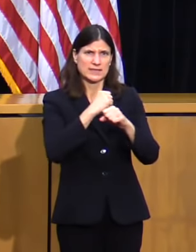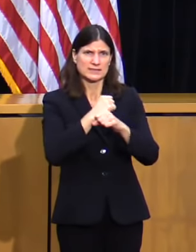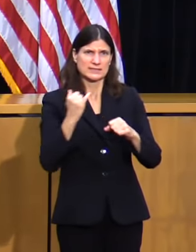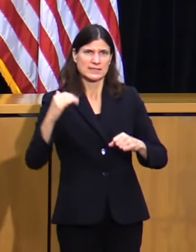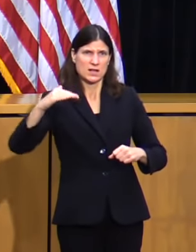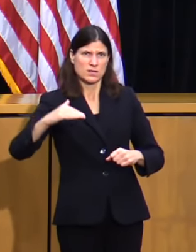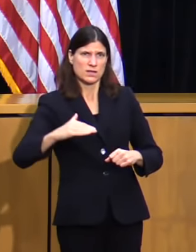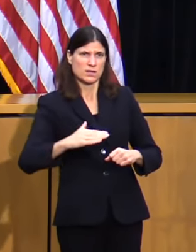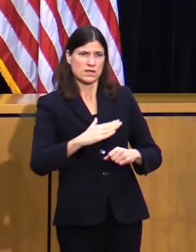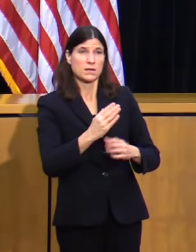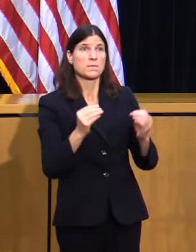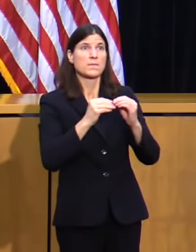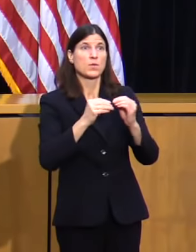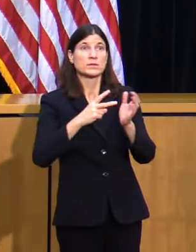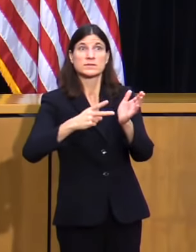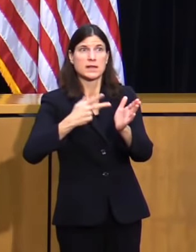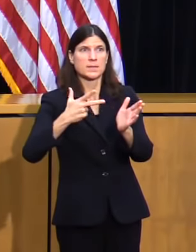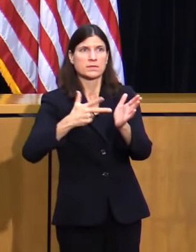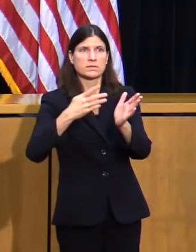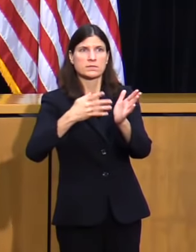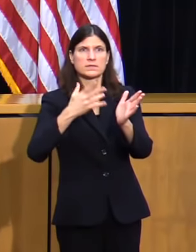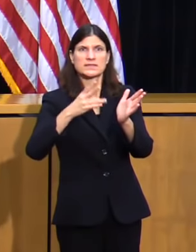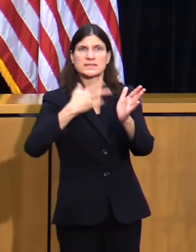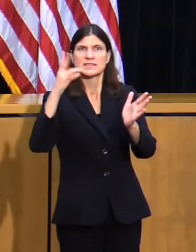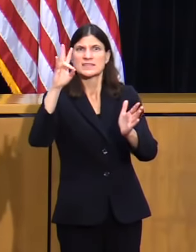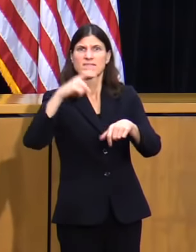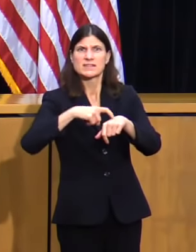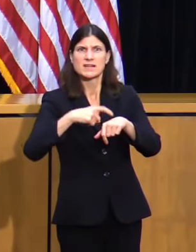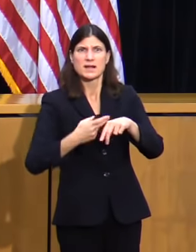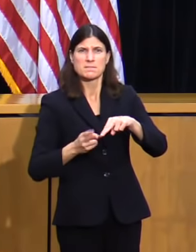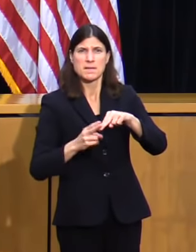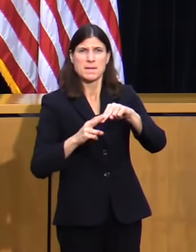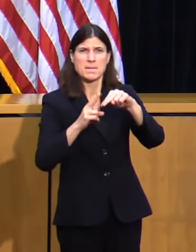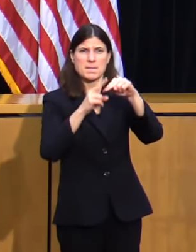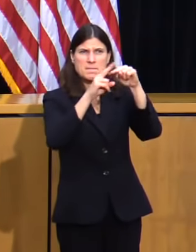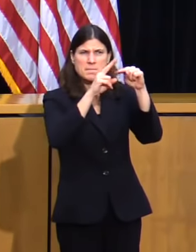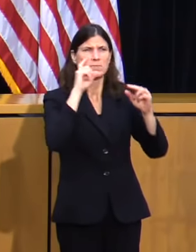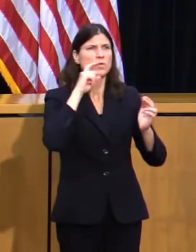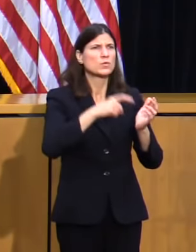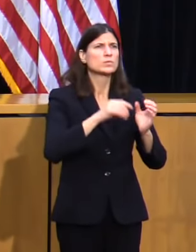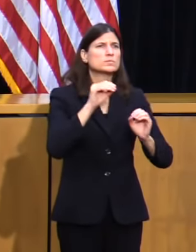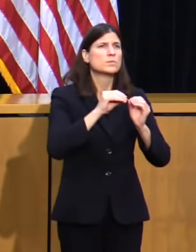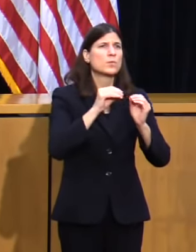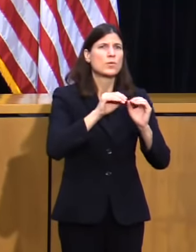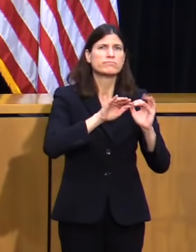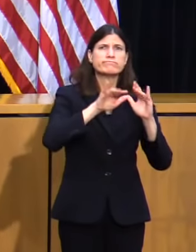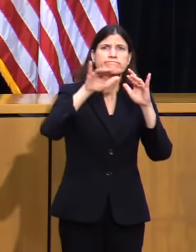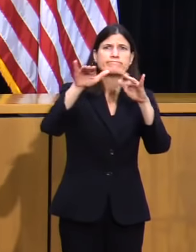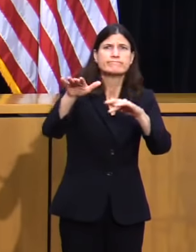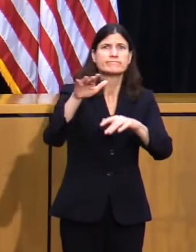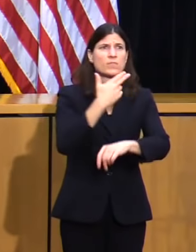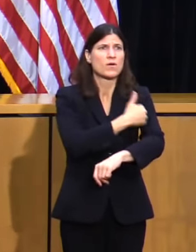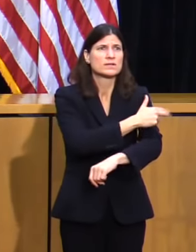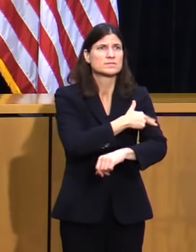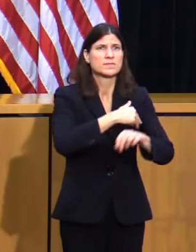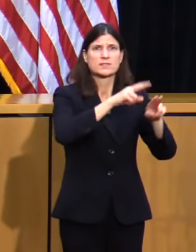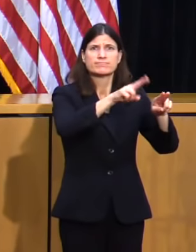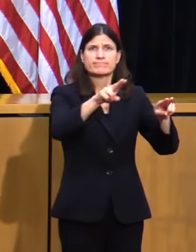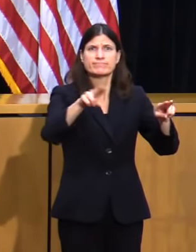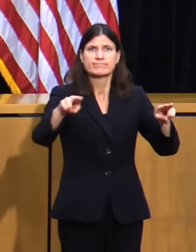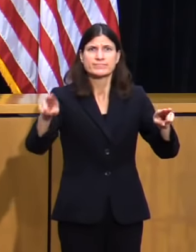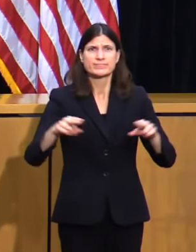increased by 2 times. Today we have about 661 individuals in the hospital, compared to about